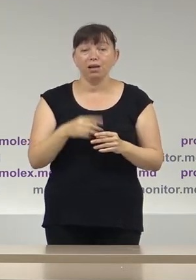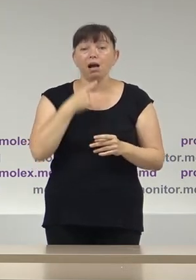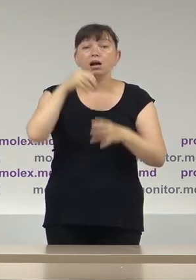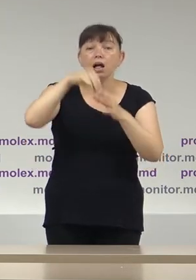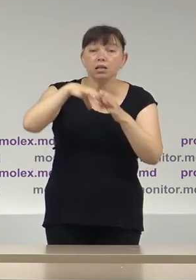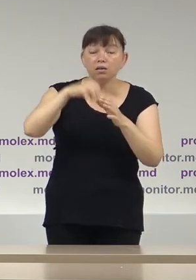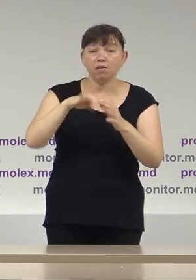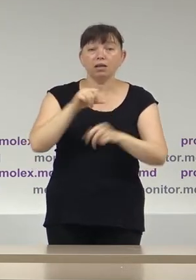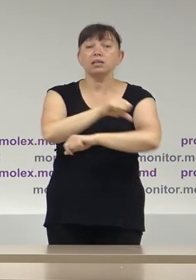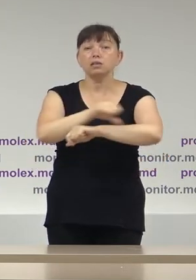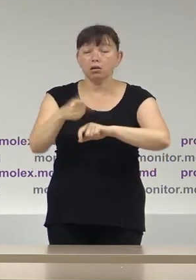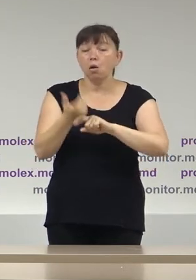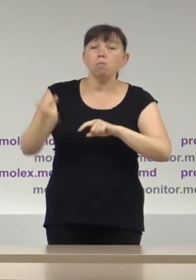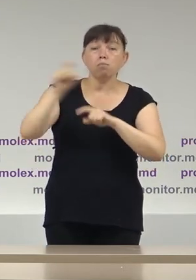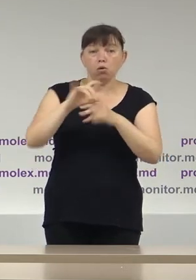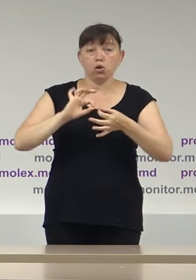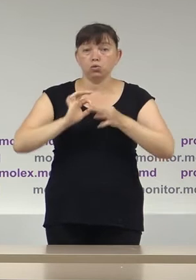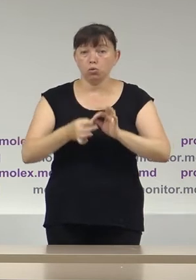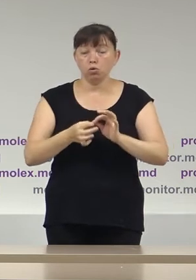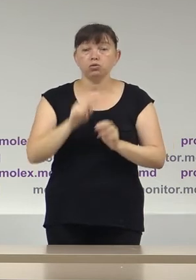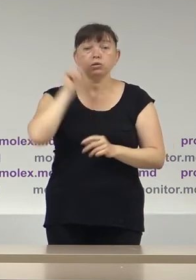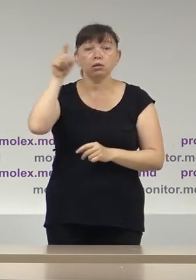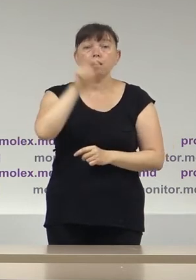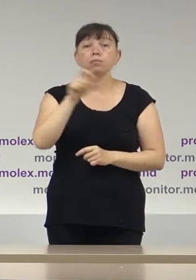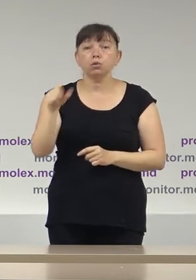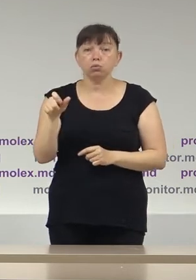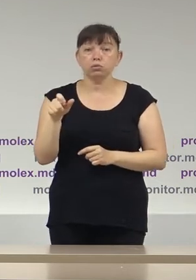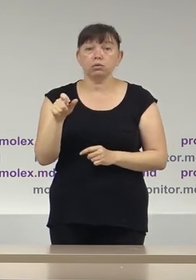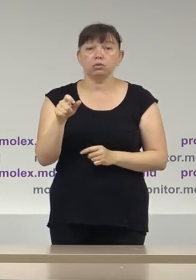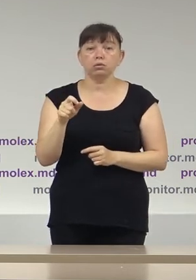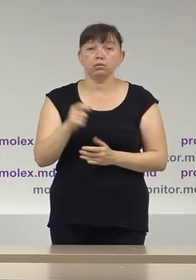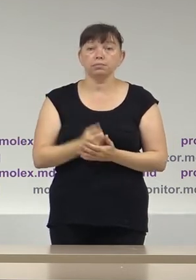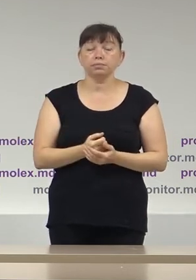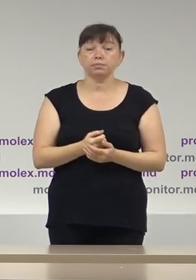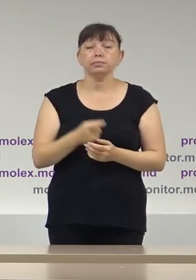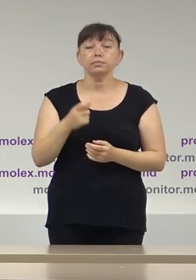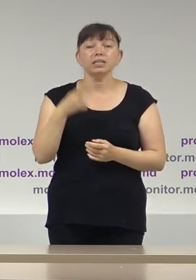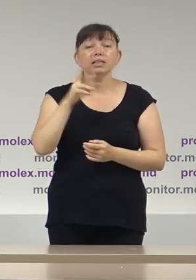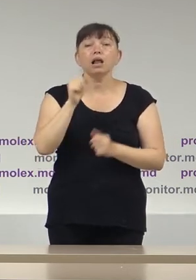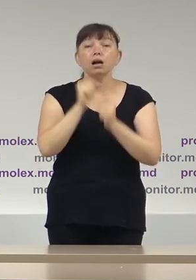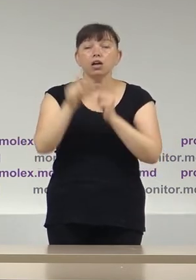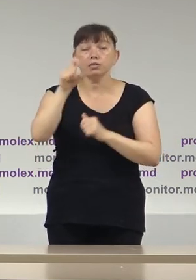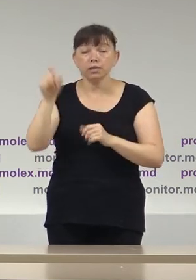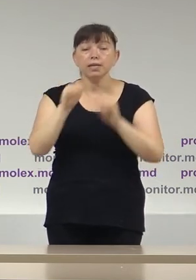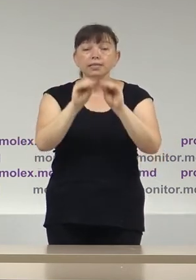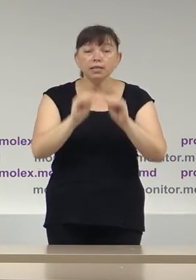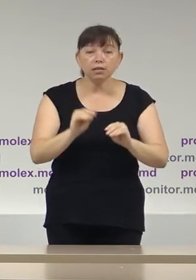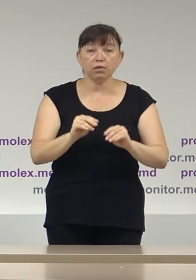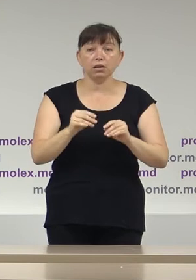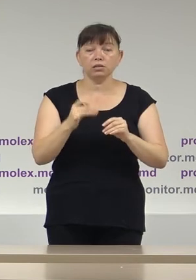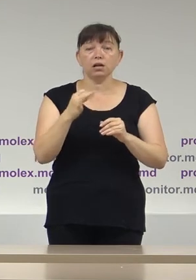bureaus have enough members, because we know very well that the voting process in diaspora is much more complicated. They are